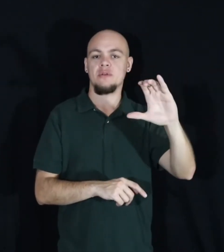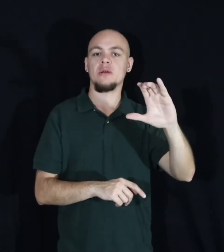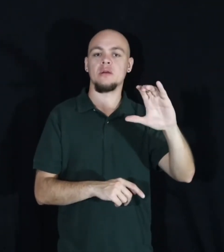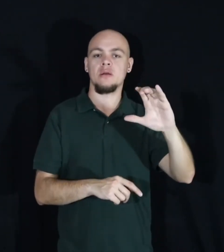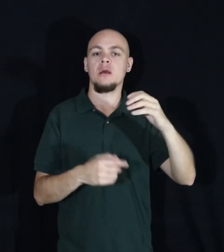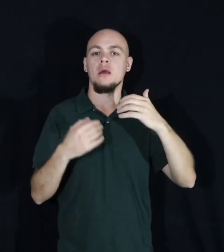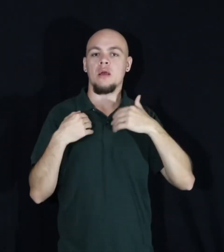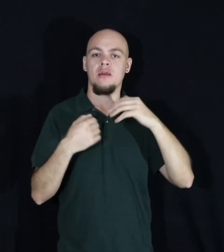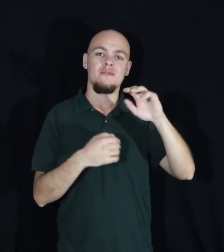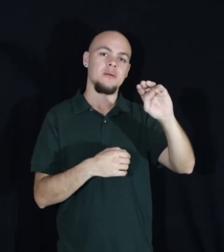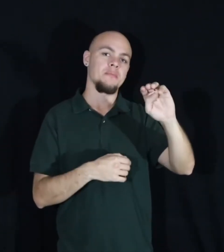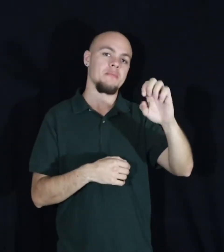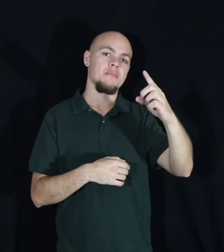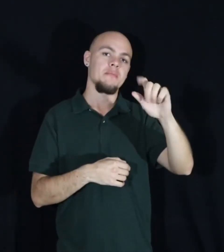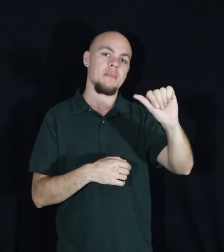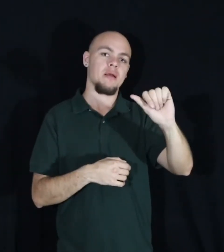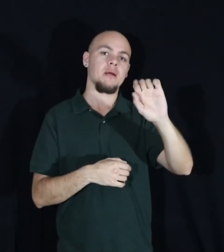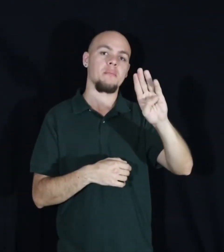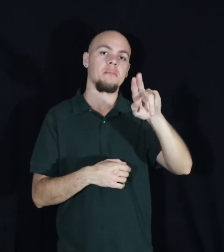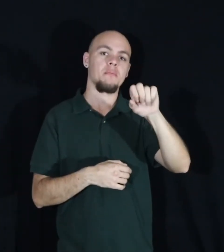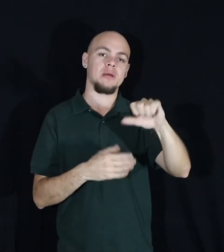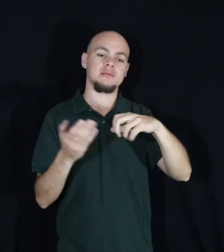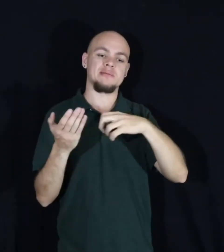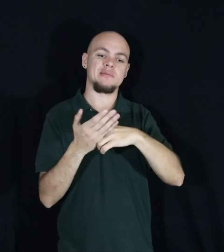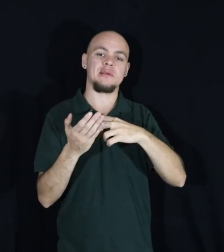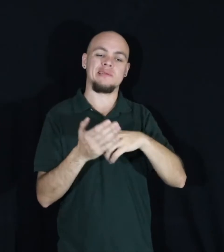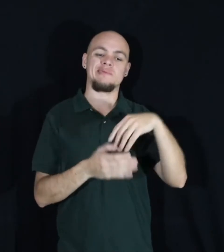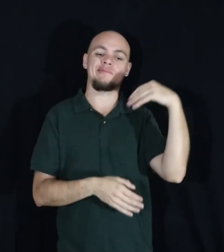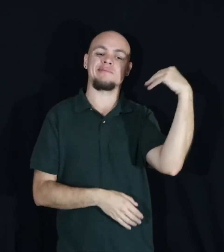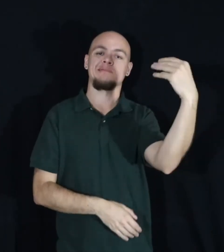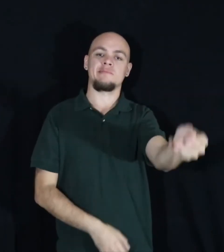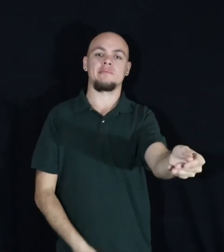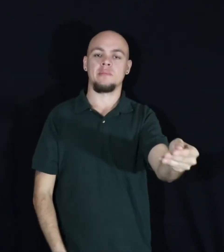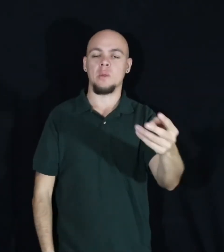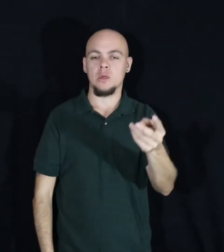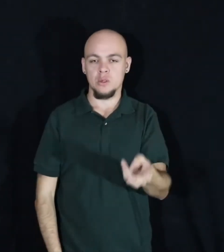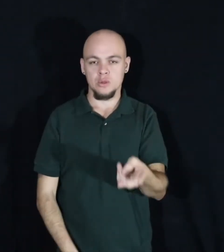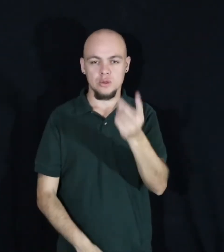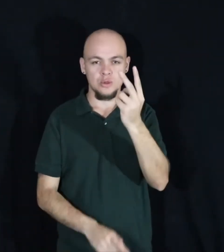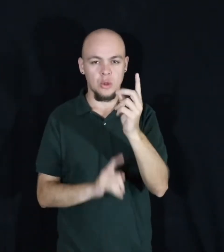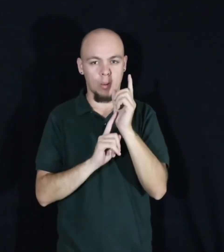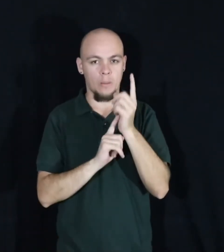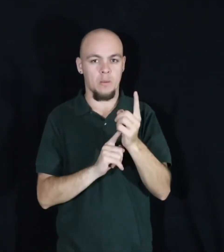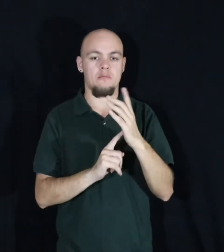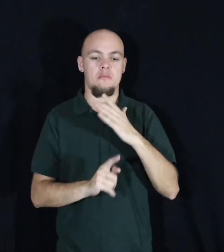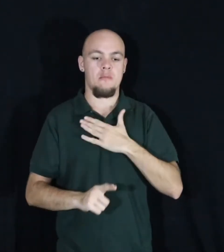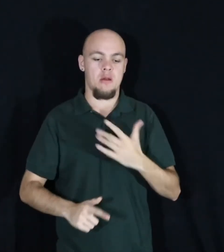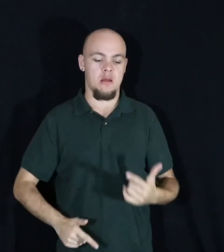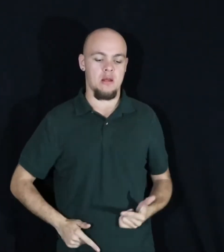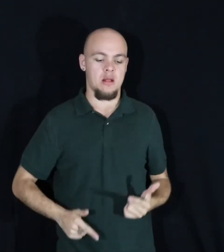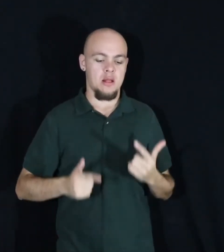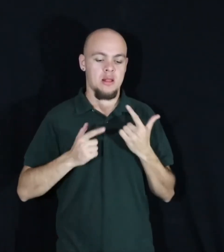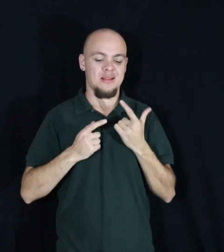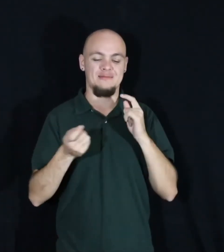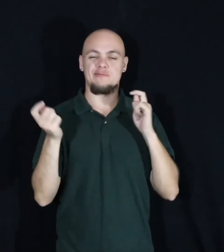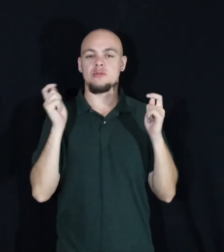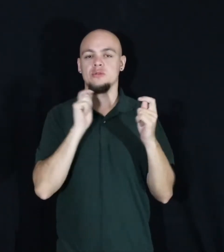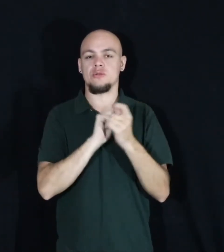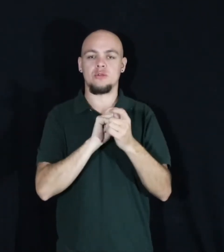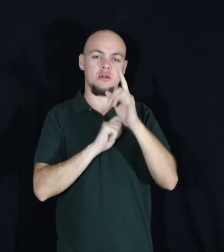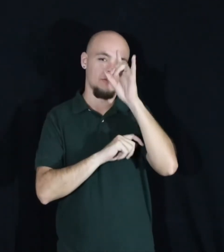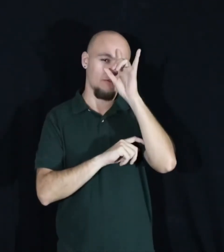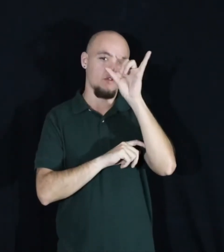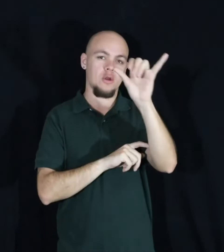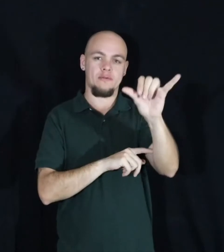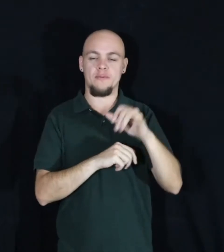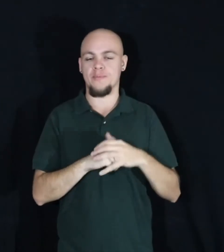megabus ticket out the window. Right. Now, these are 2 moments in my life that would change my life forever, but I want to zoom in